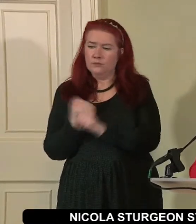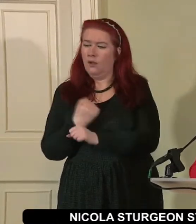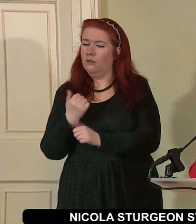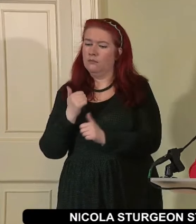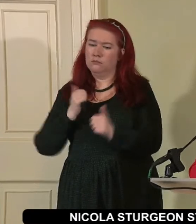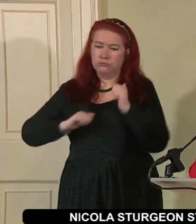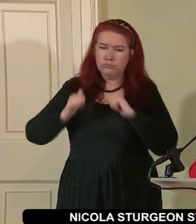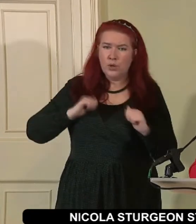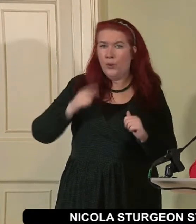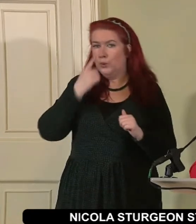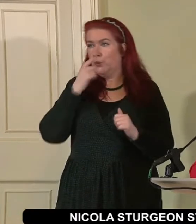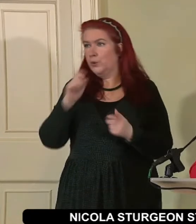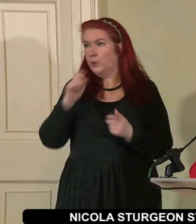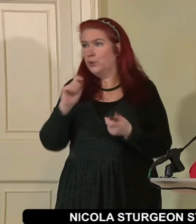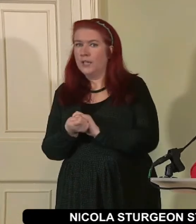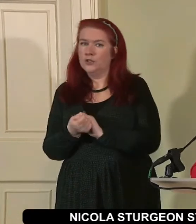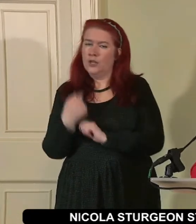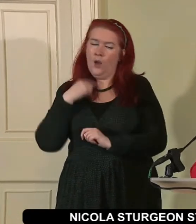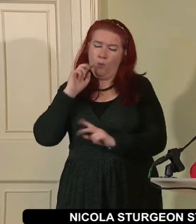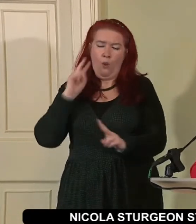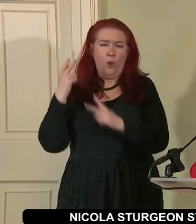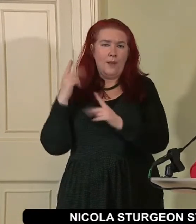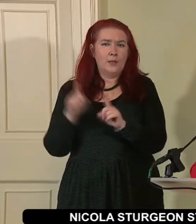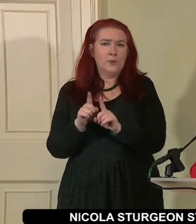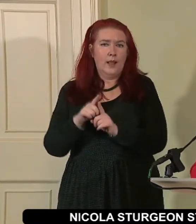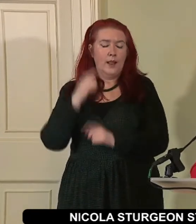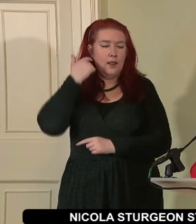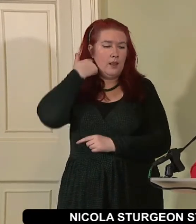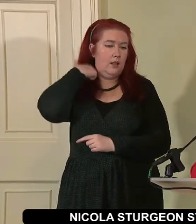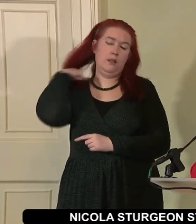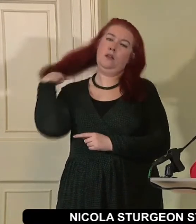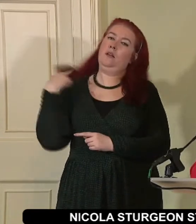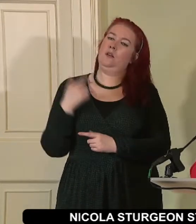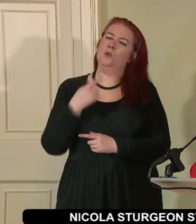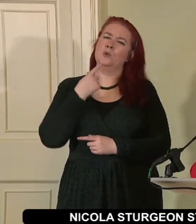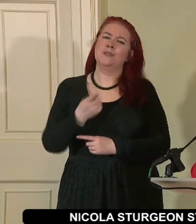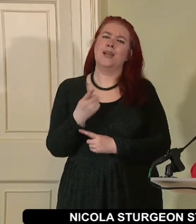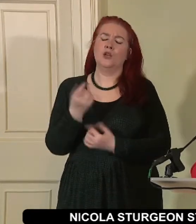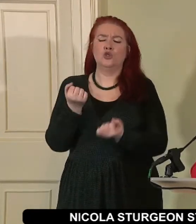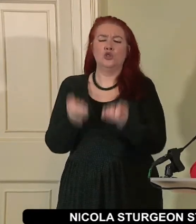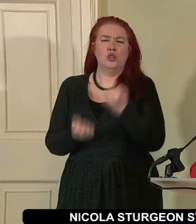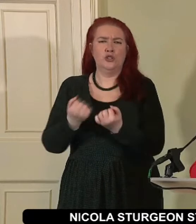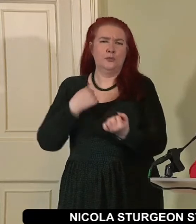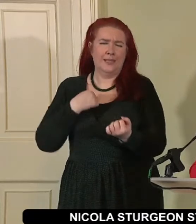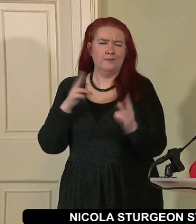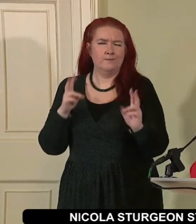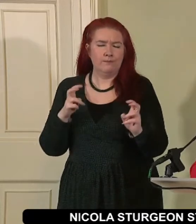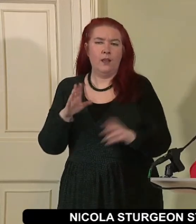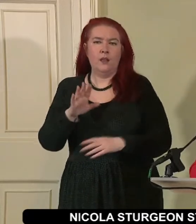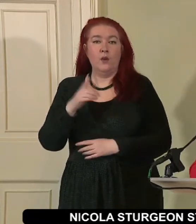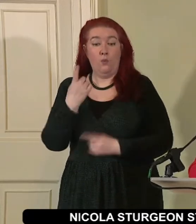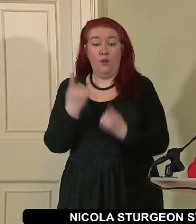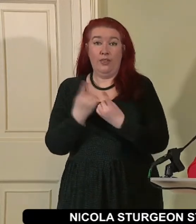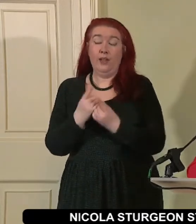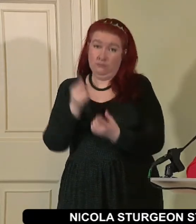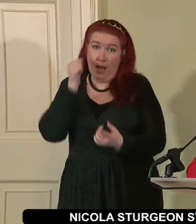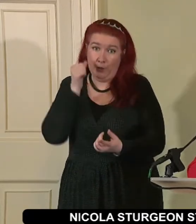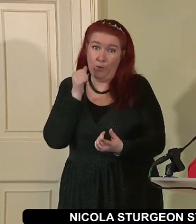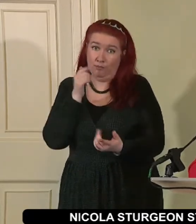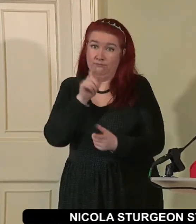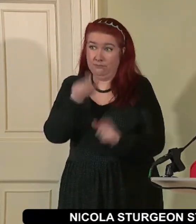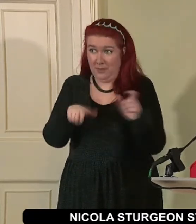they could turn the clock back and do differently, and I'll do that. And you know, you use the terms judge me. One thing I can be absolutely certain of is people will judge